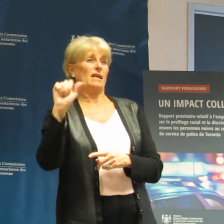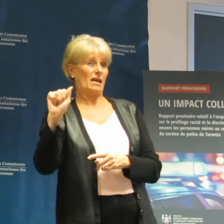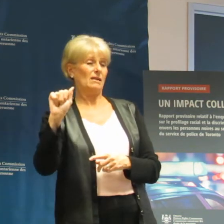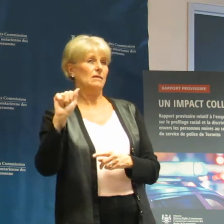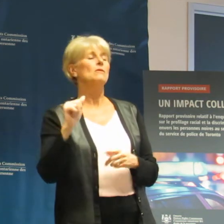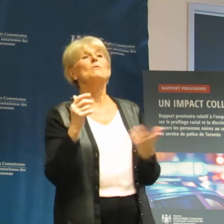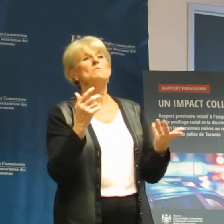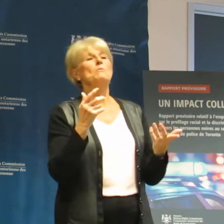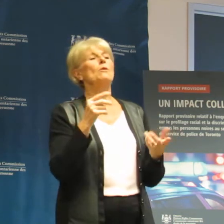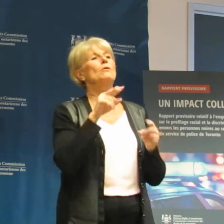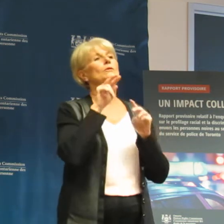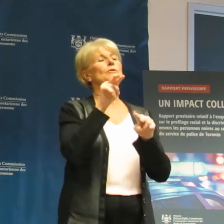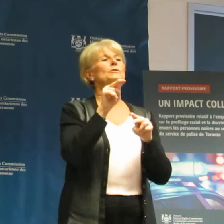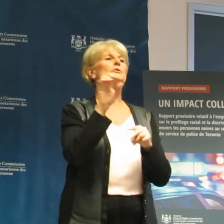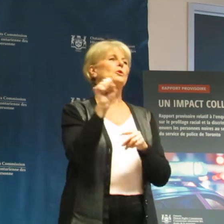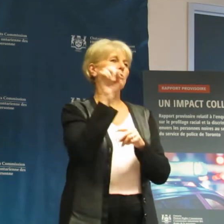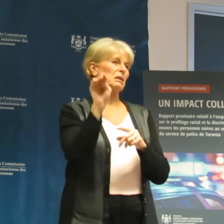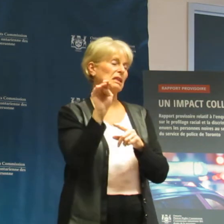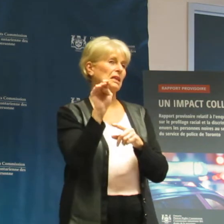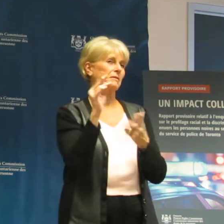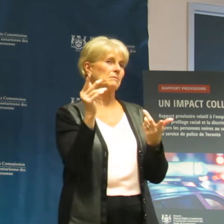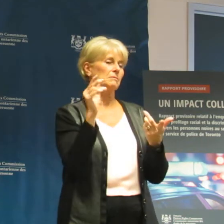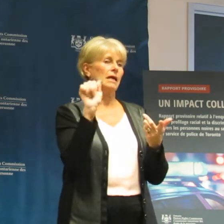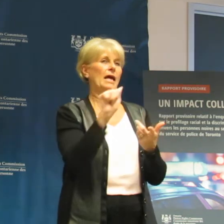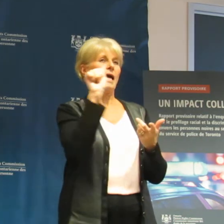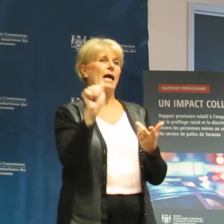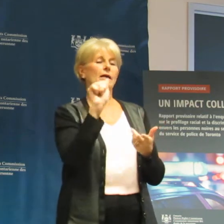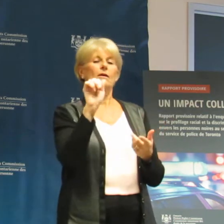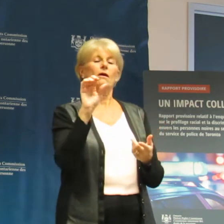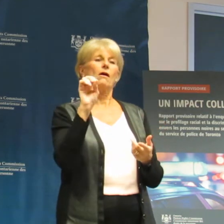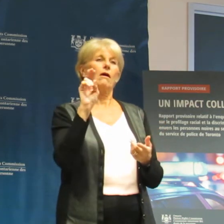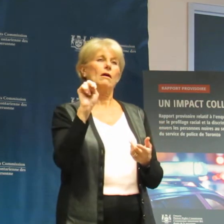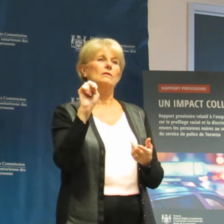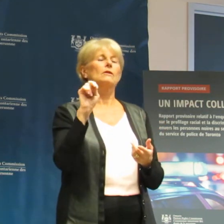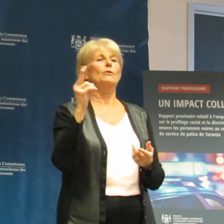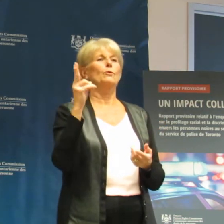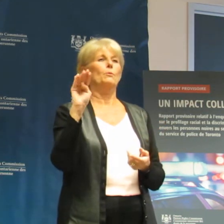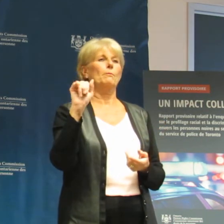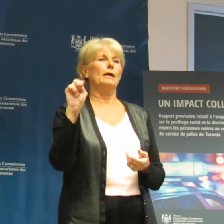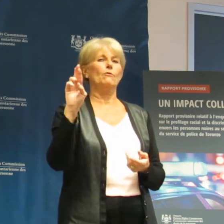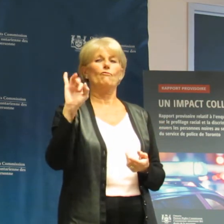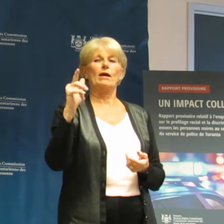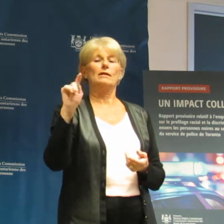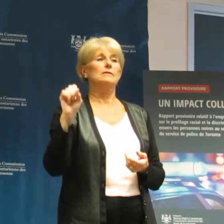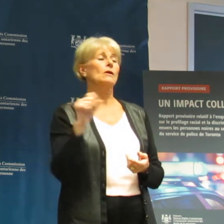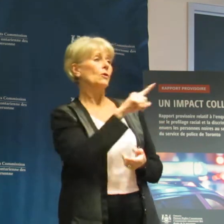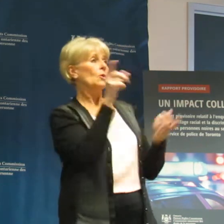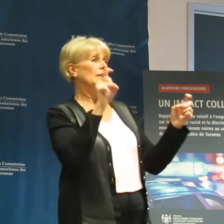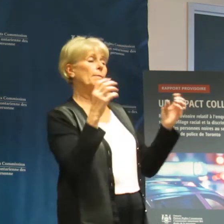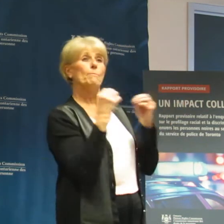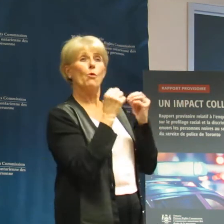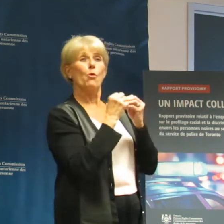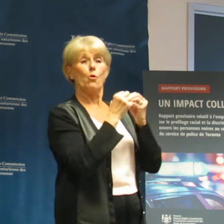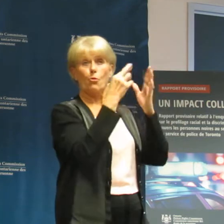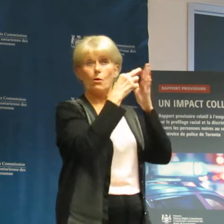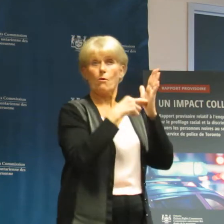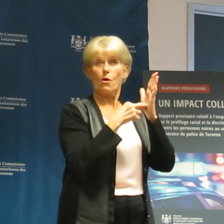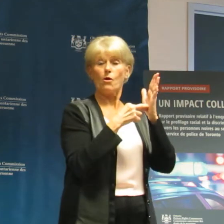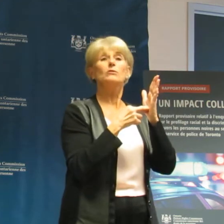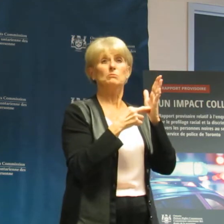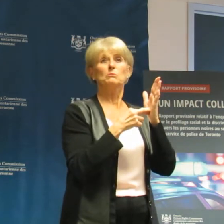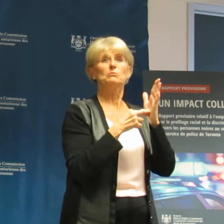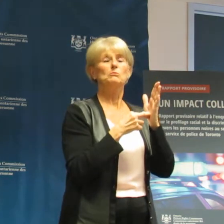www.ohrc.on.ca or follow us on social media at @OntHumanRights. If you're looking for additional reports, you